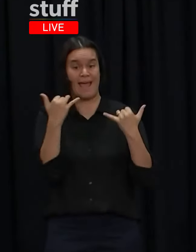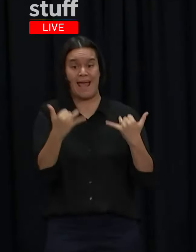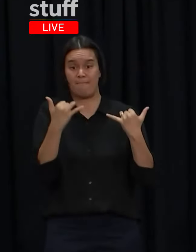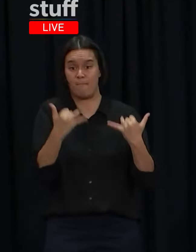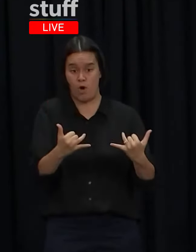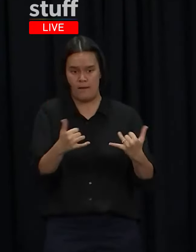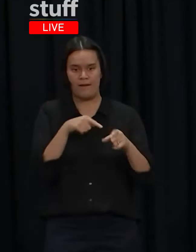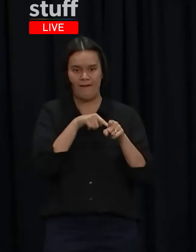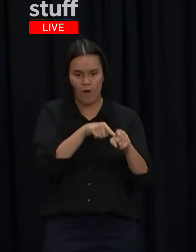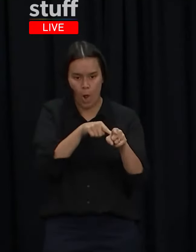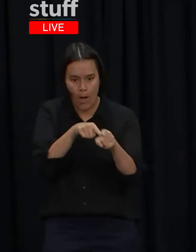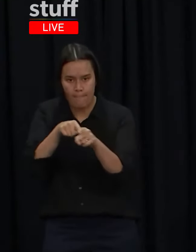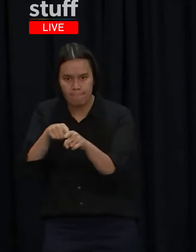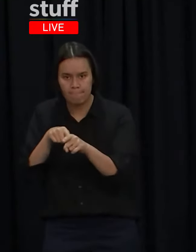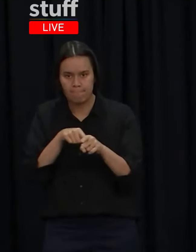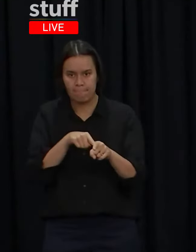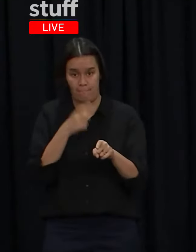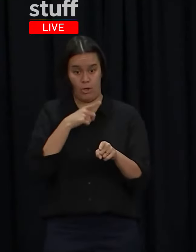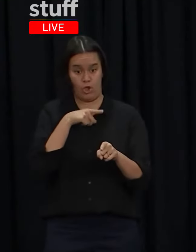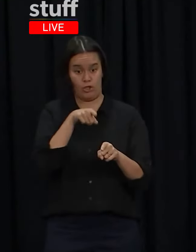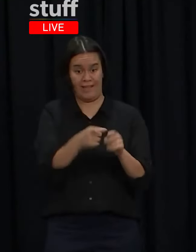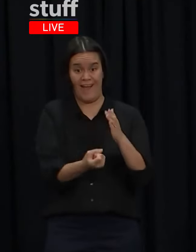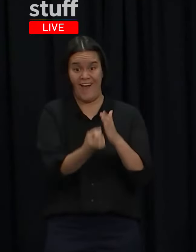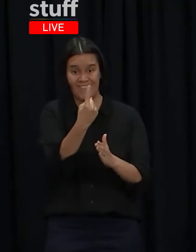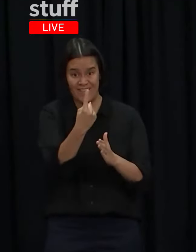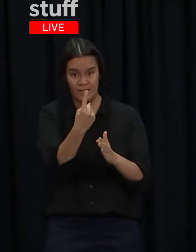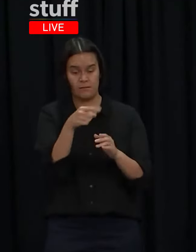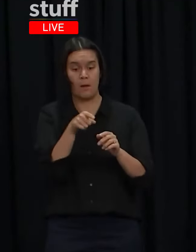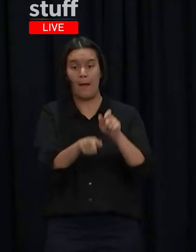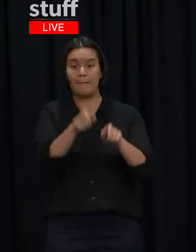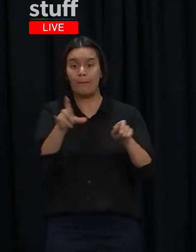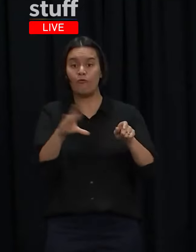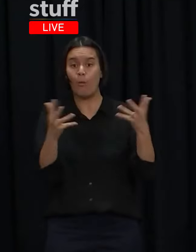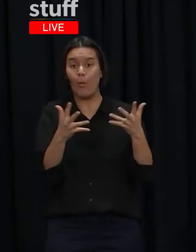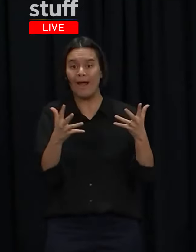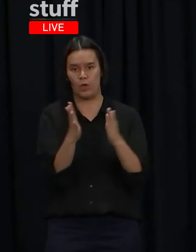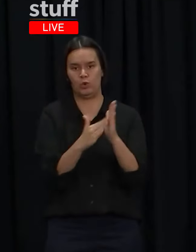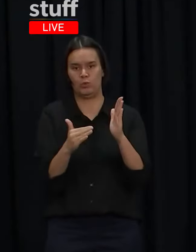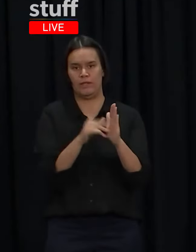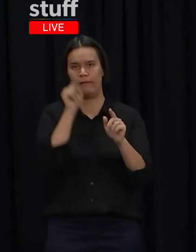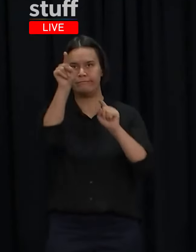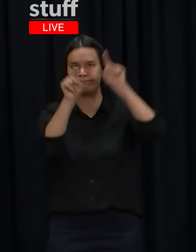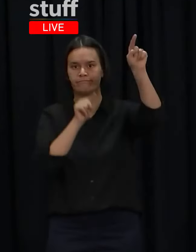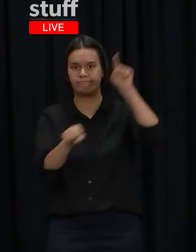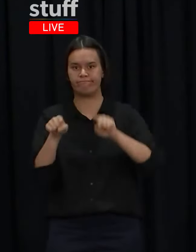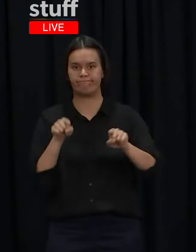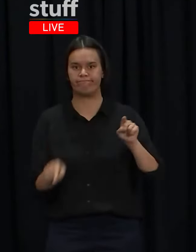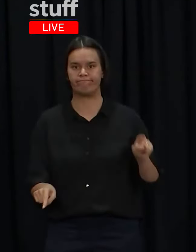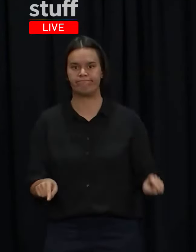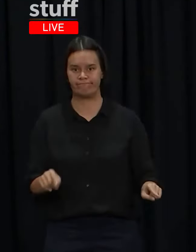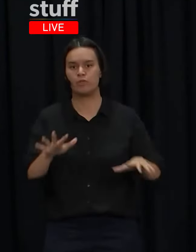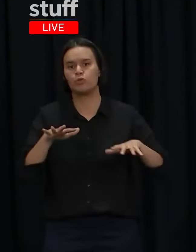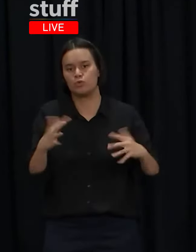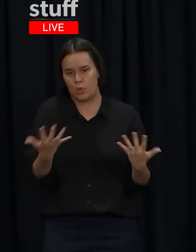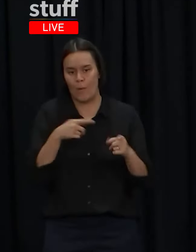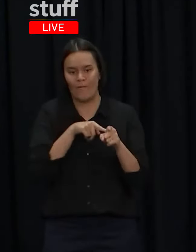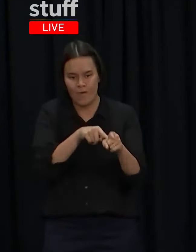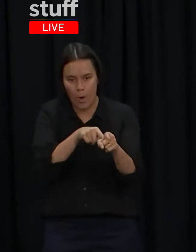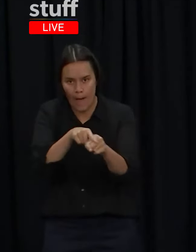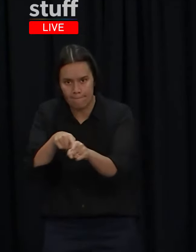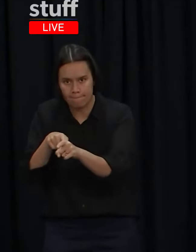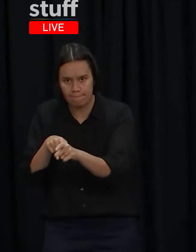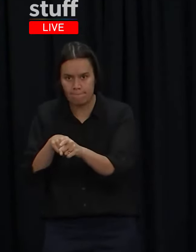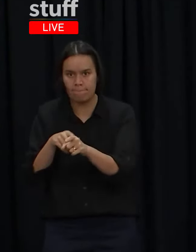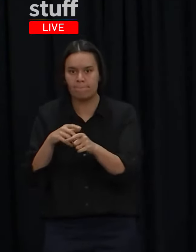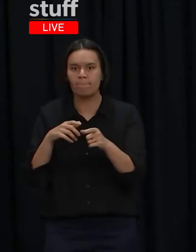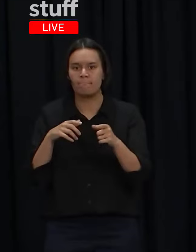there will be people around the country. So we don't have a sense yet of what the degree of risk is, but we're taking a pretty cautious approach there, identifying